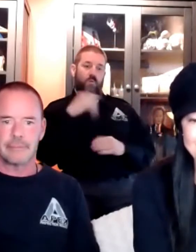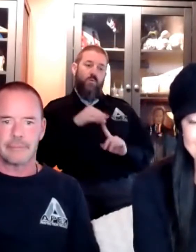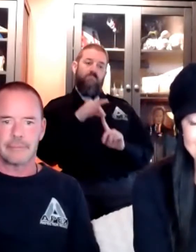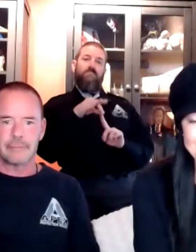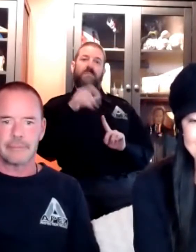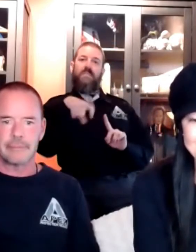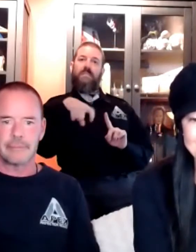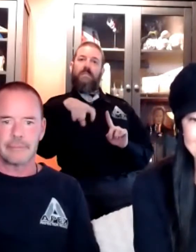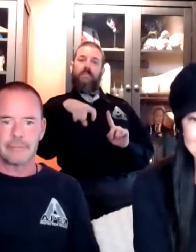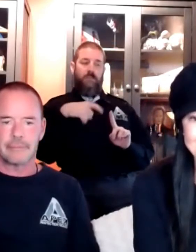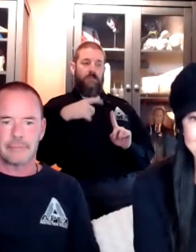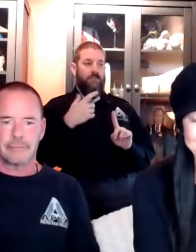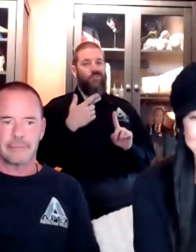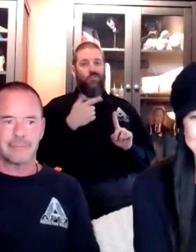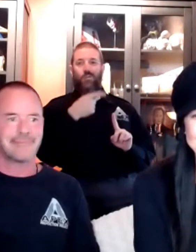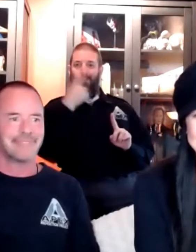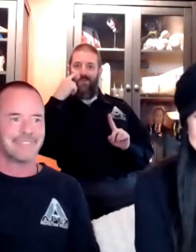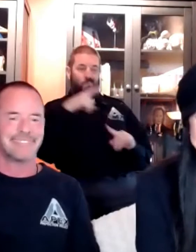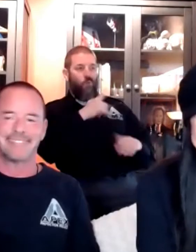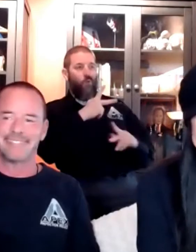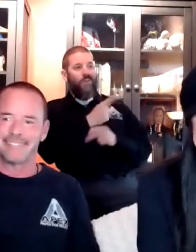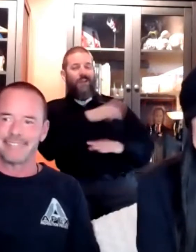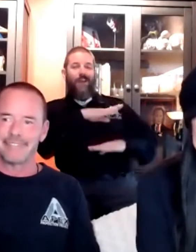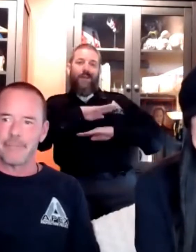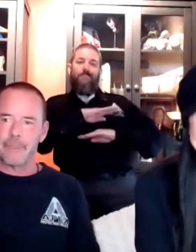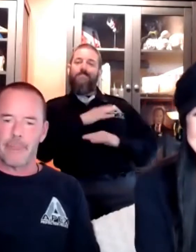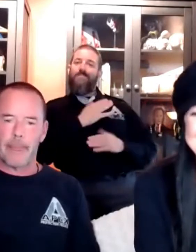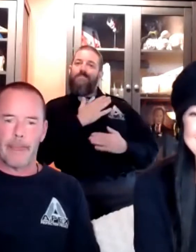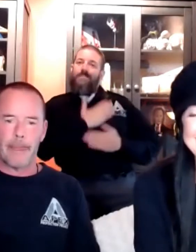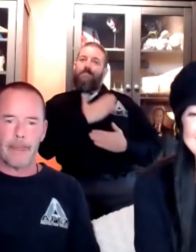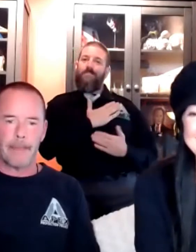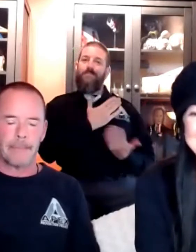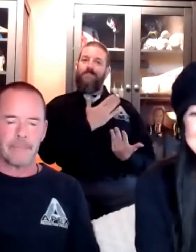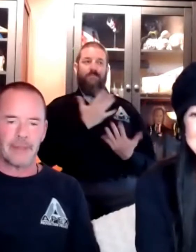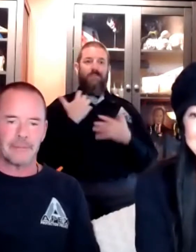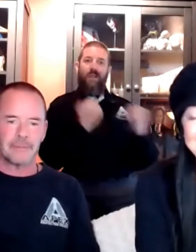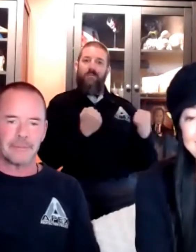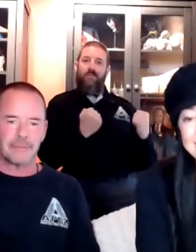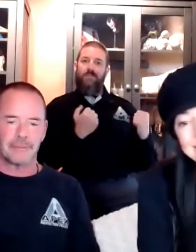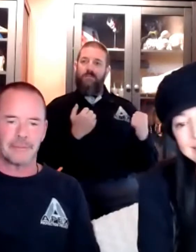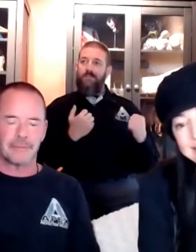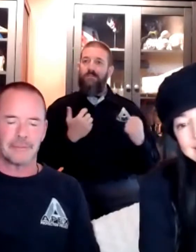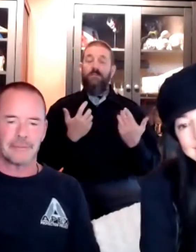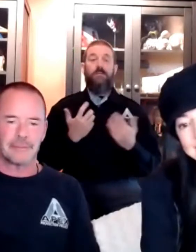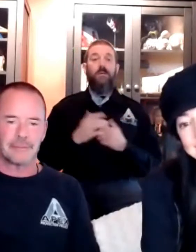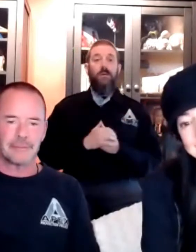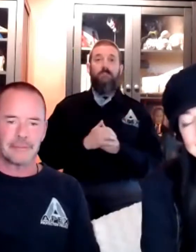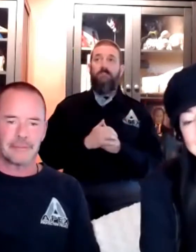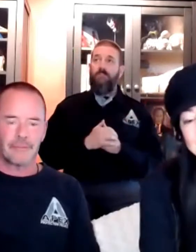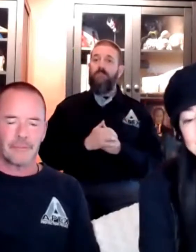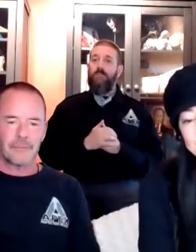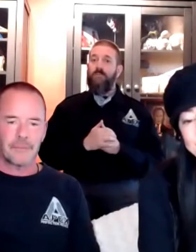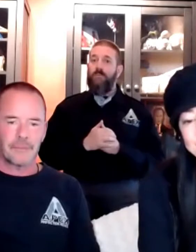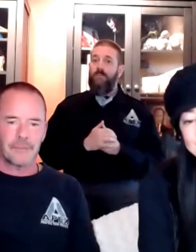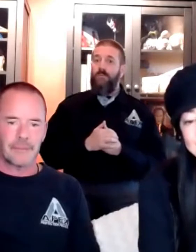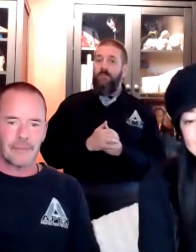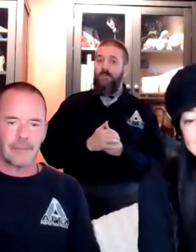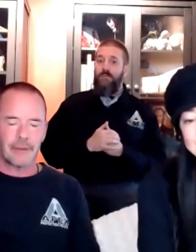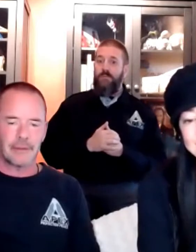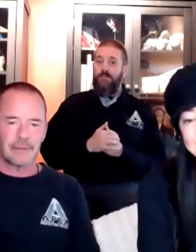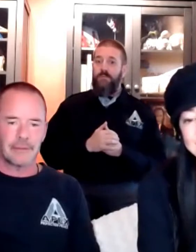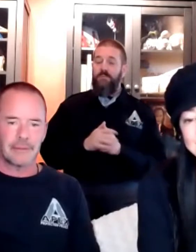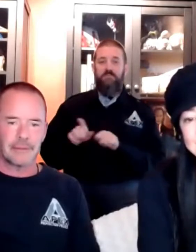wolf dog. We're getting lots of wonderful comments that I just want to share with you guys because they're really